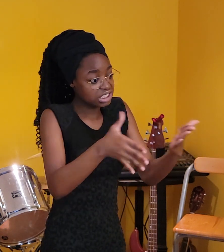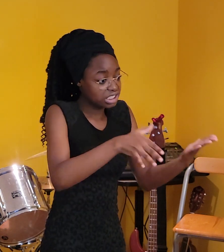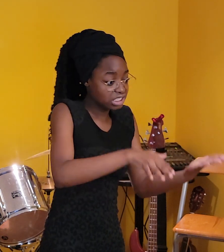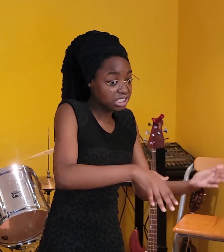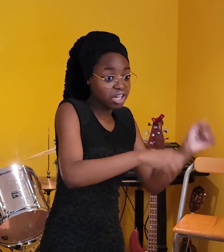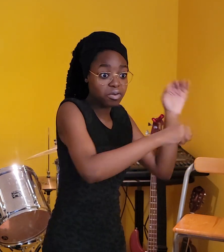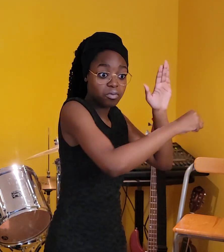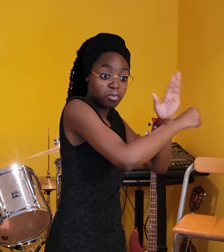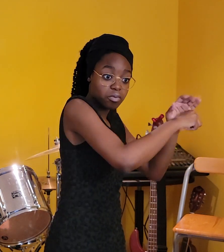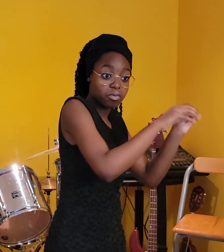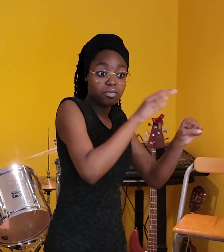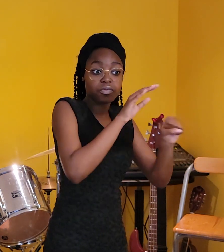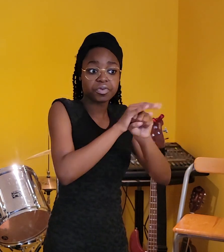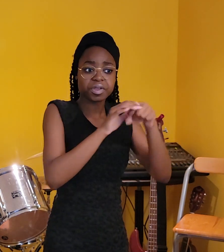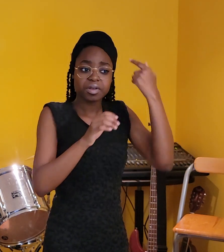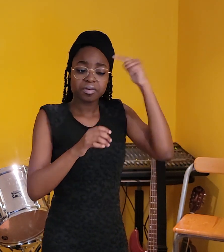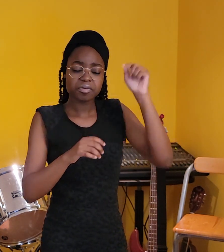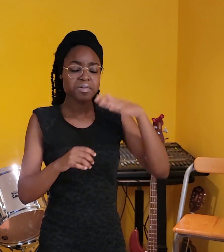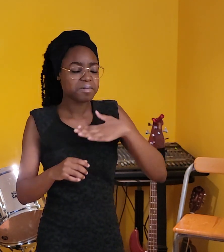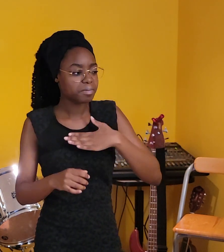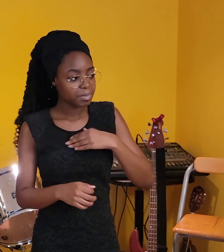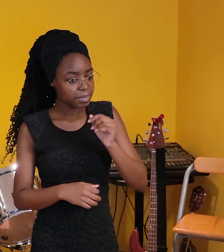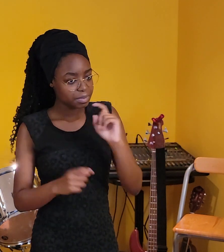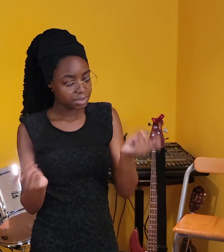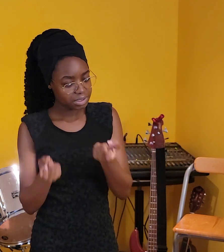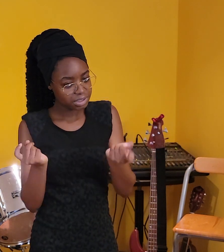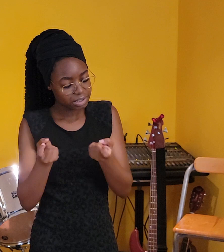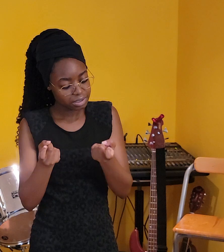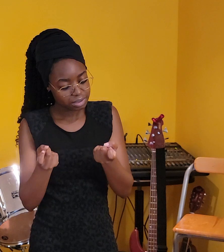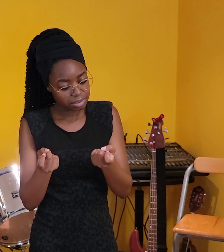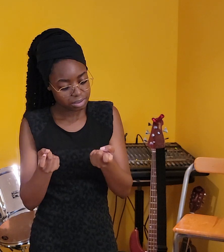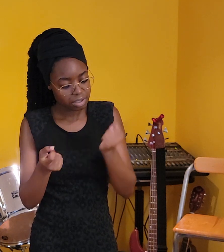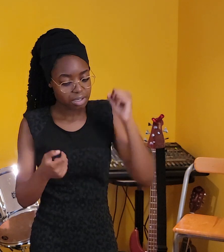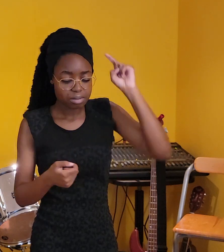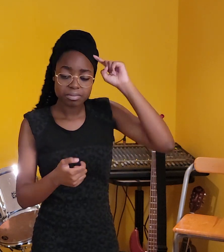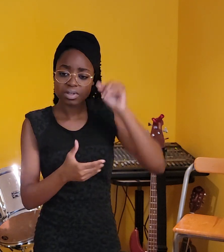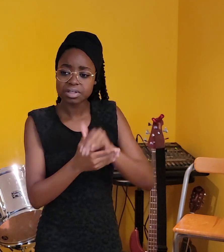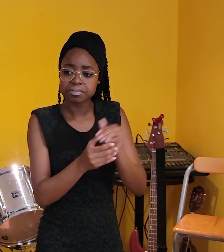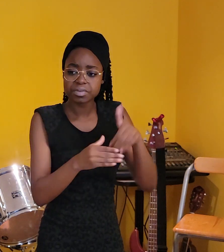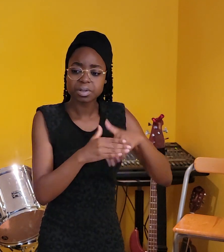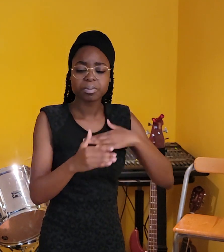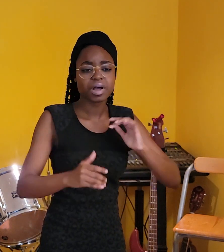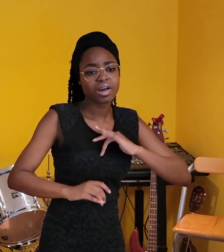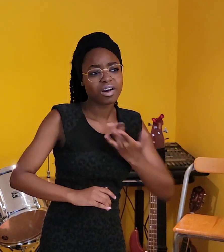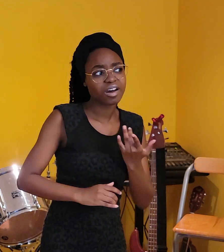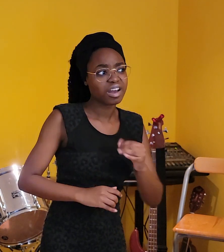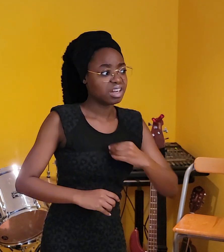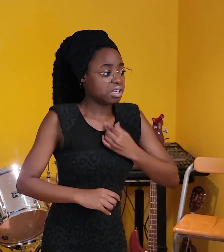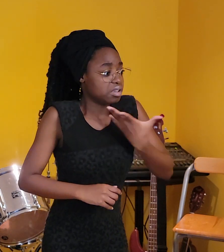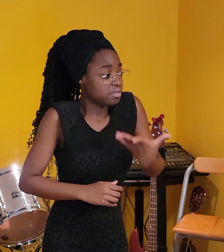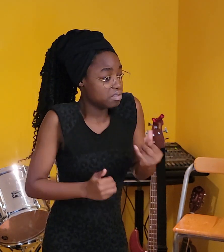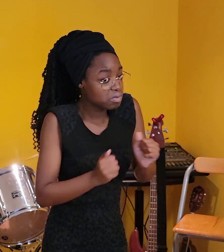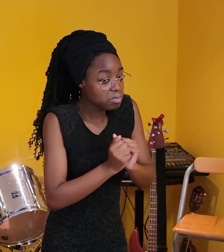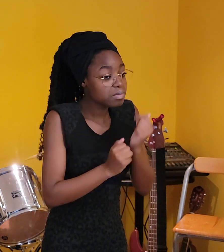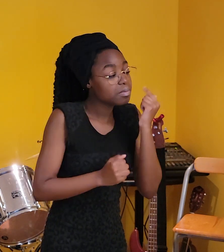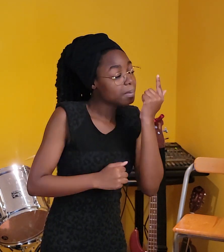cross for my sins. I believe in my heart and I confess him with my